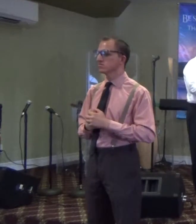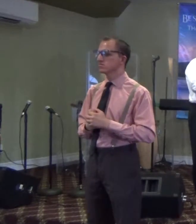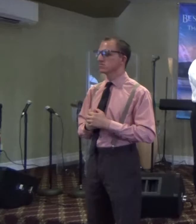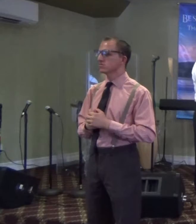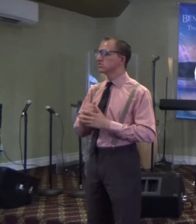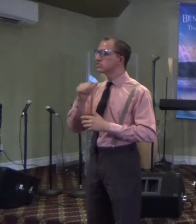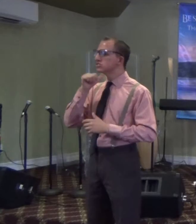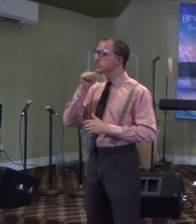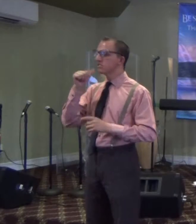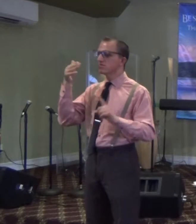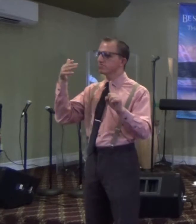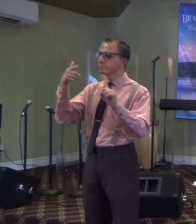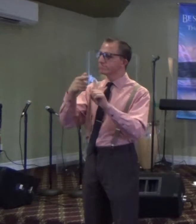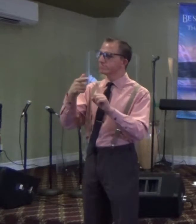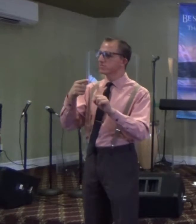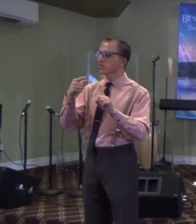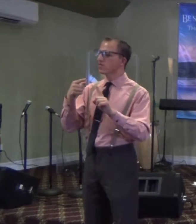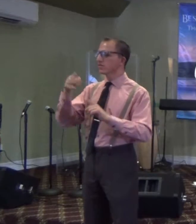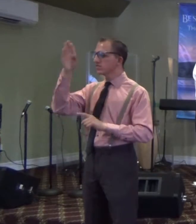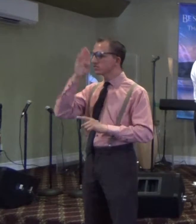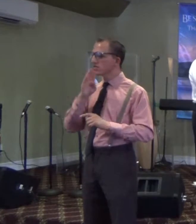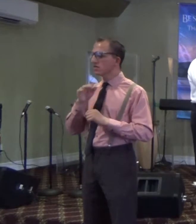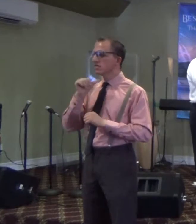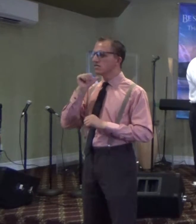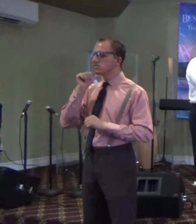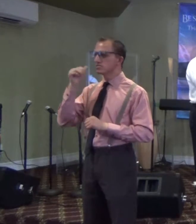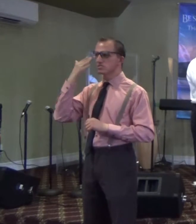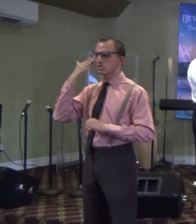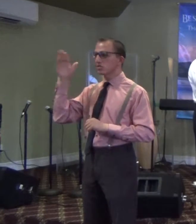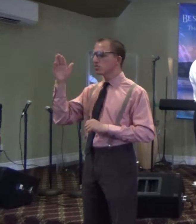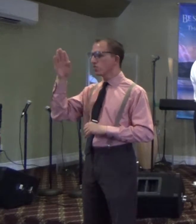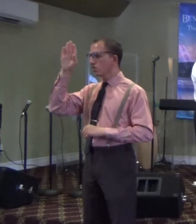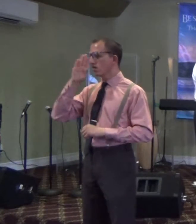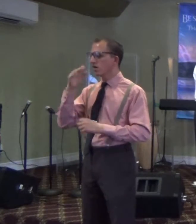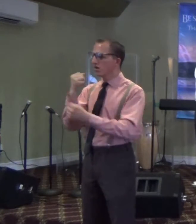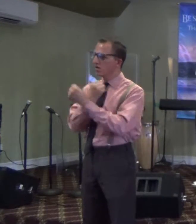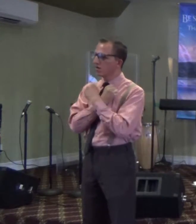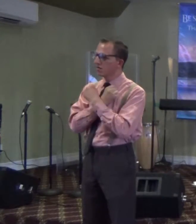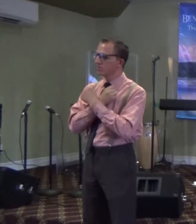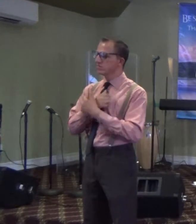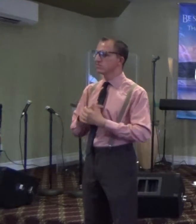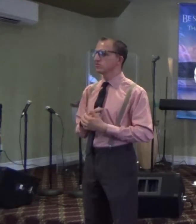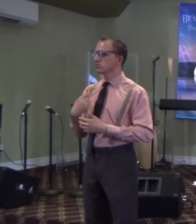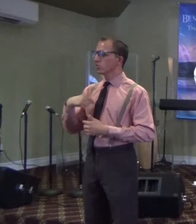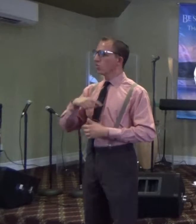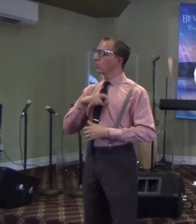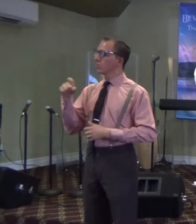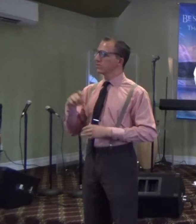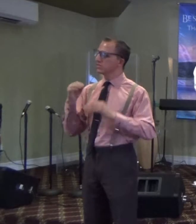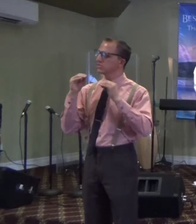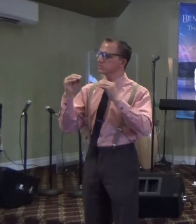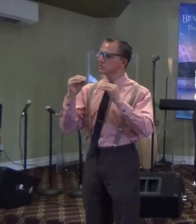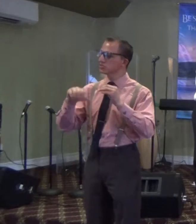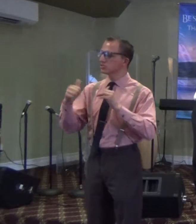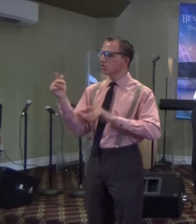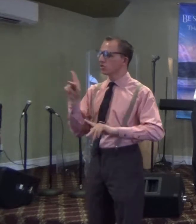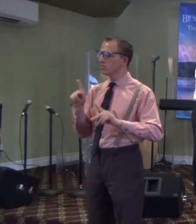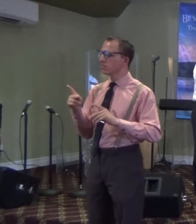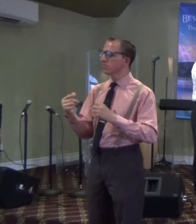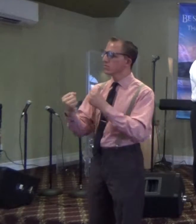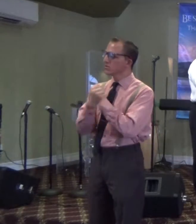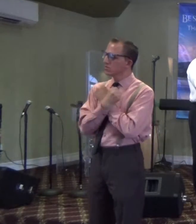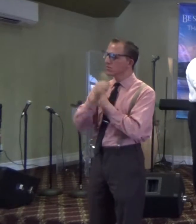no tiene el enfoque correcto because de he la doesn't vida, have the right se focus pierde, of life, he gets lost. daña, He